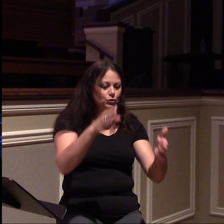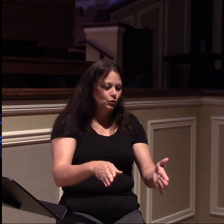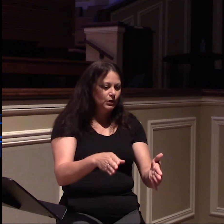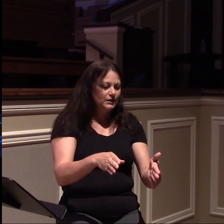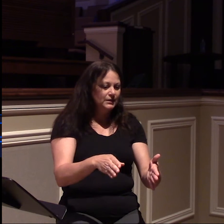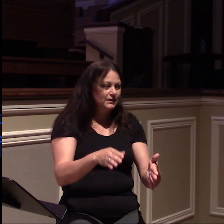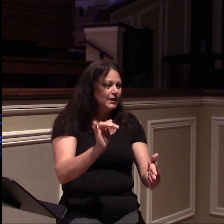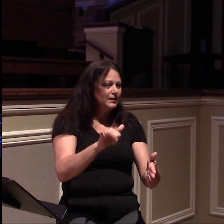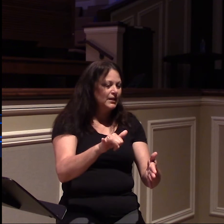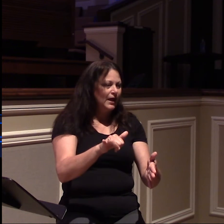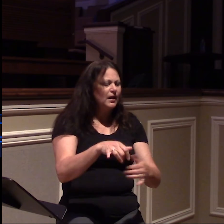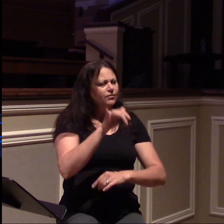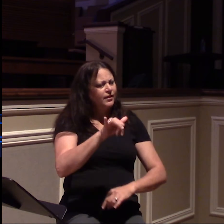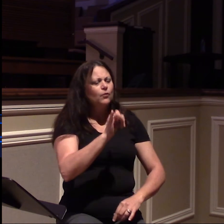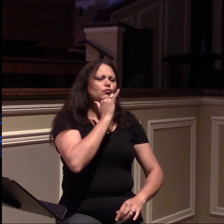have babies too.